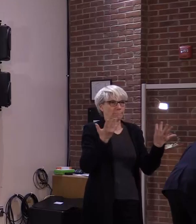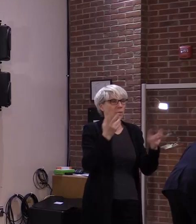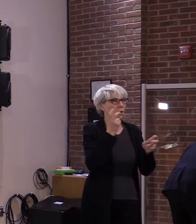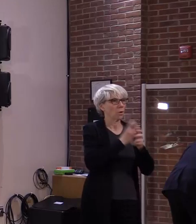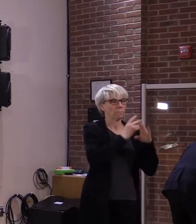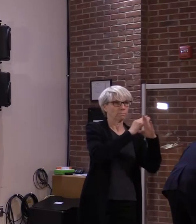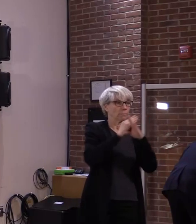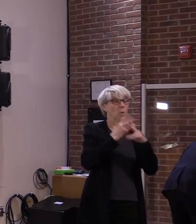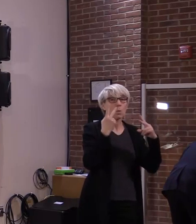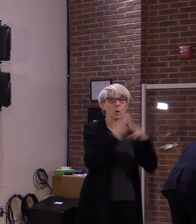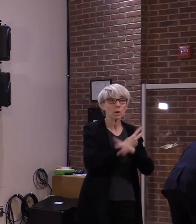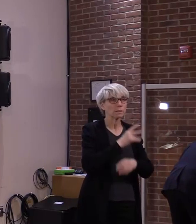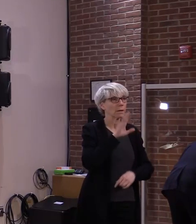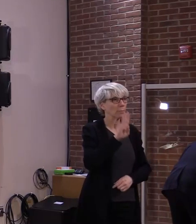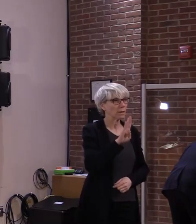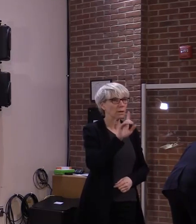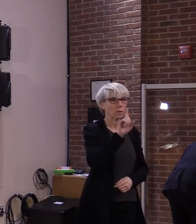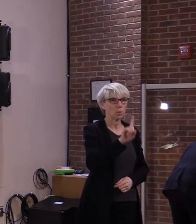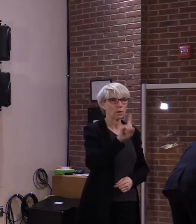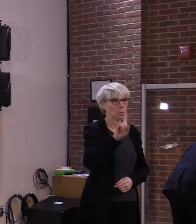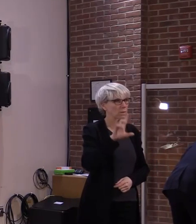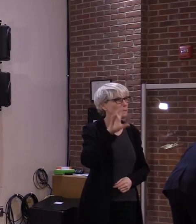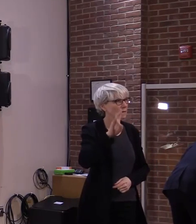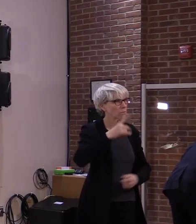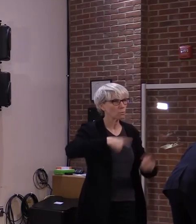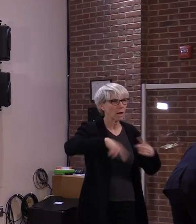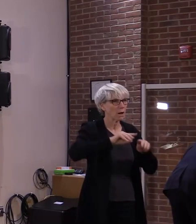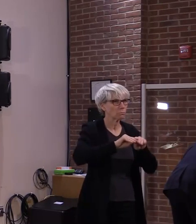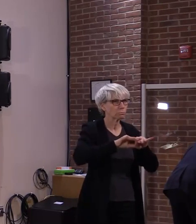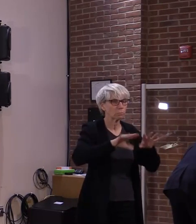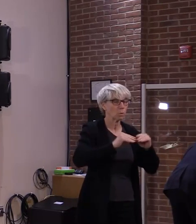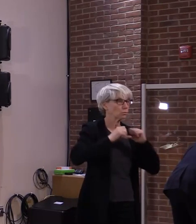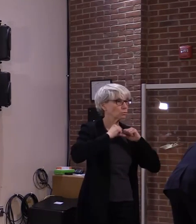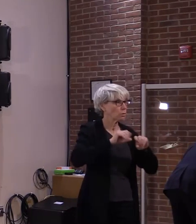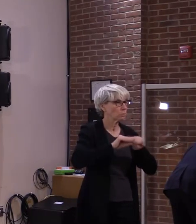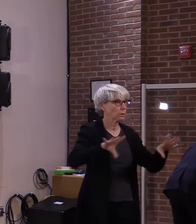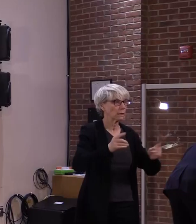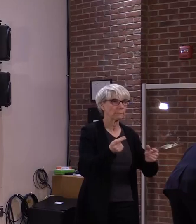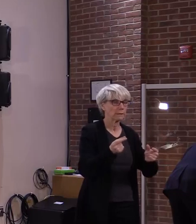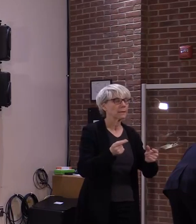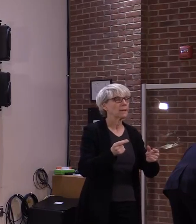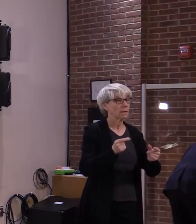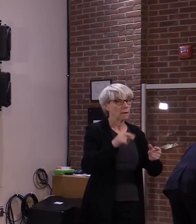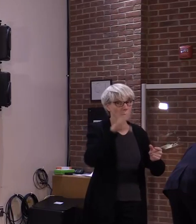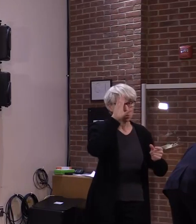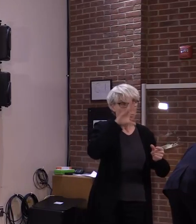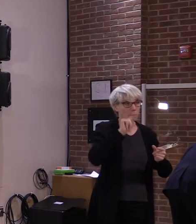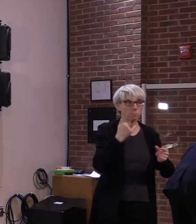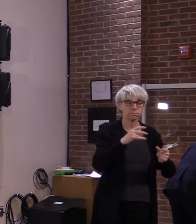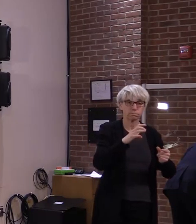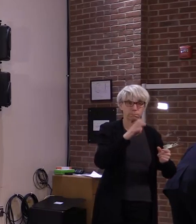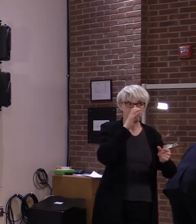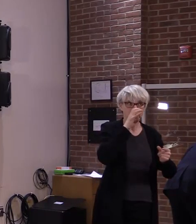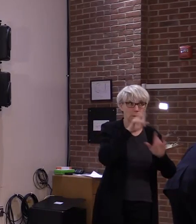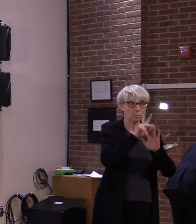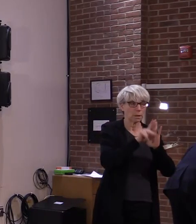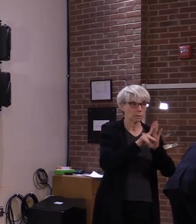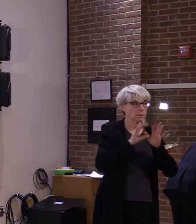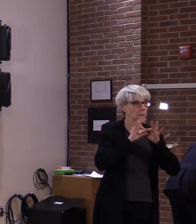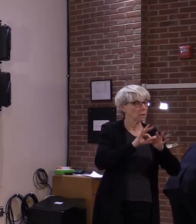circulating. We have one of the most restrictive travel policies, and yet people are traveling at a time when it is still